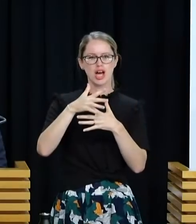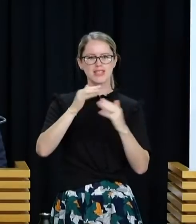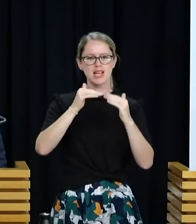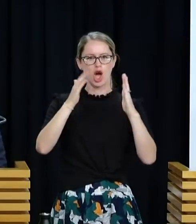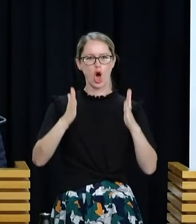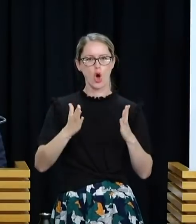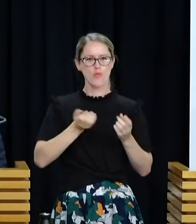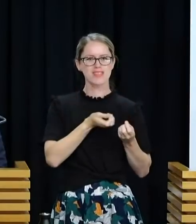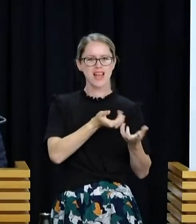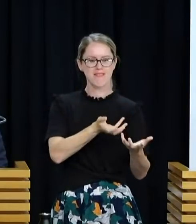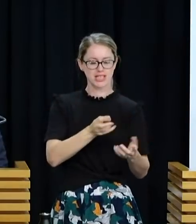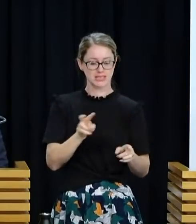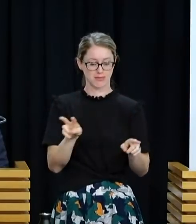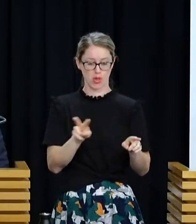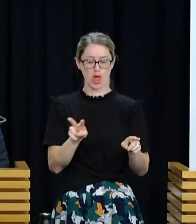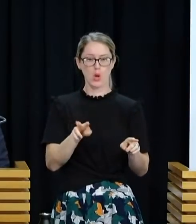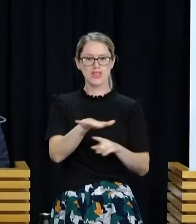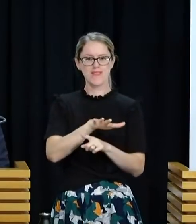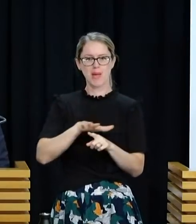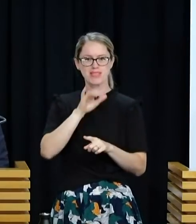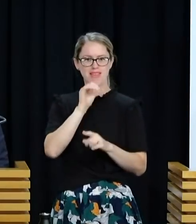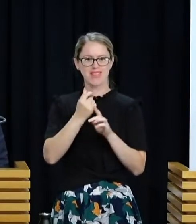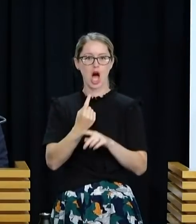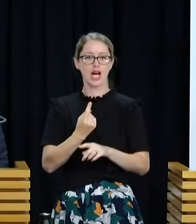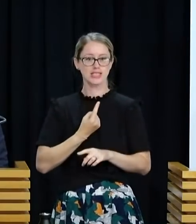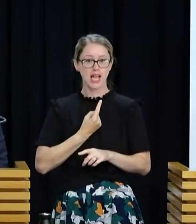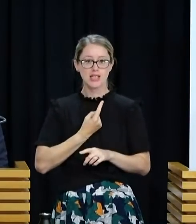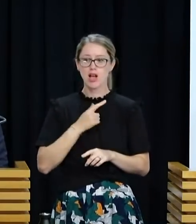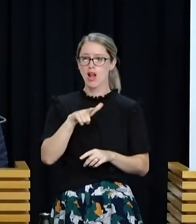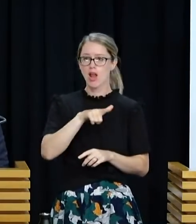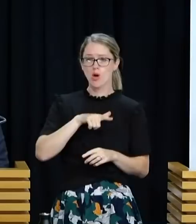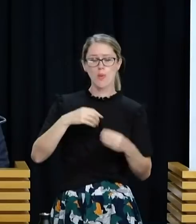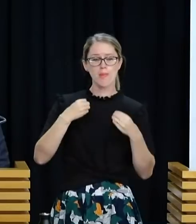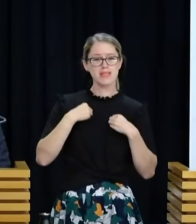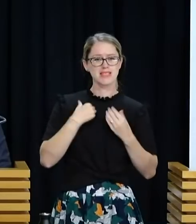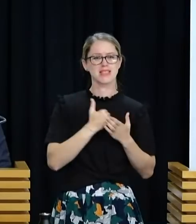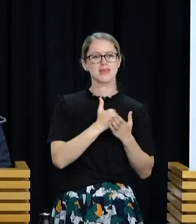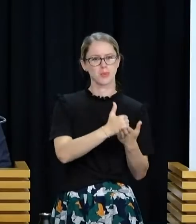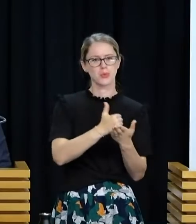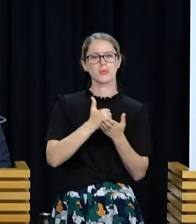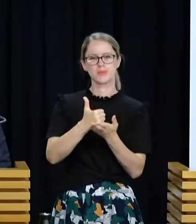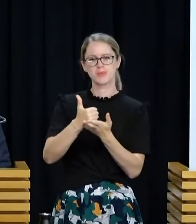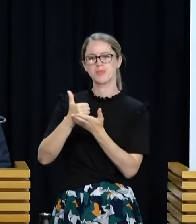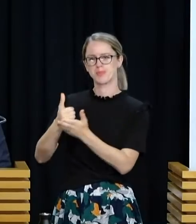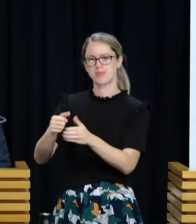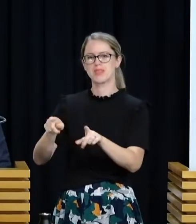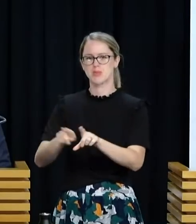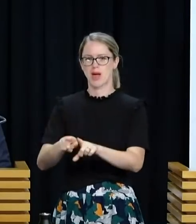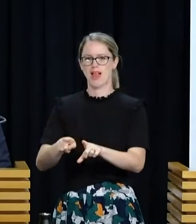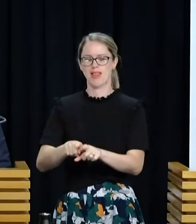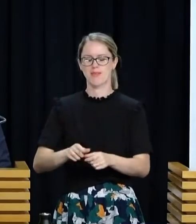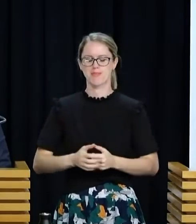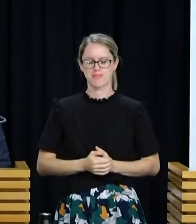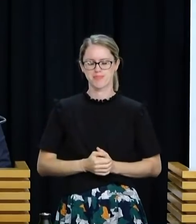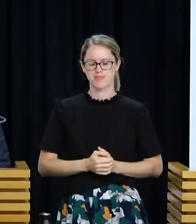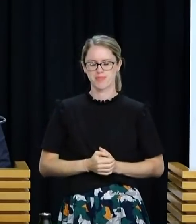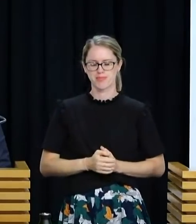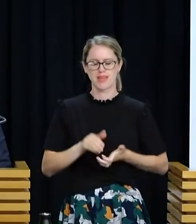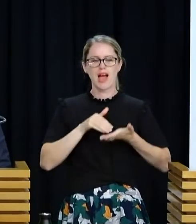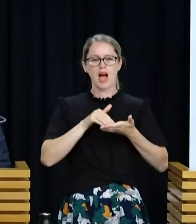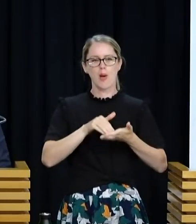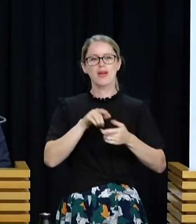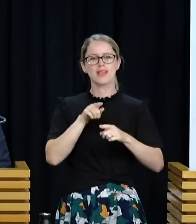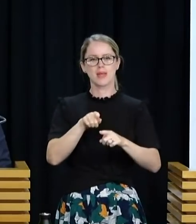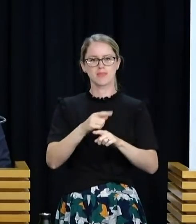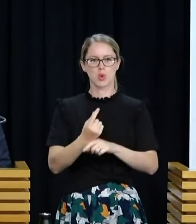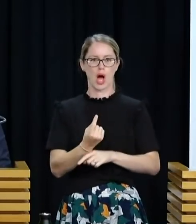those people who are at home and isolating. So the local business community is making sure that it's playing its role in supporting these people to isolate at